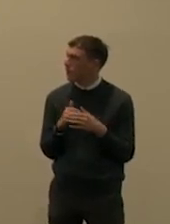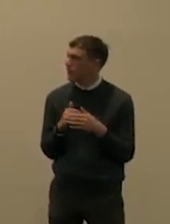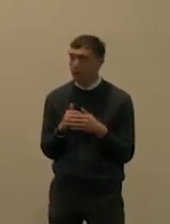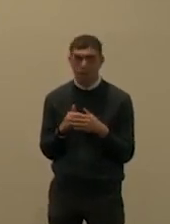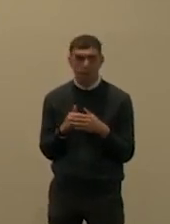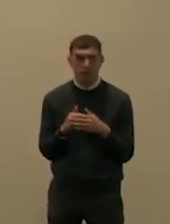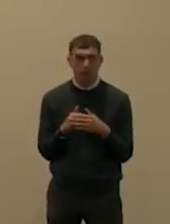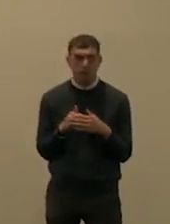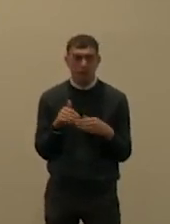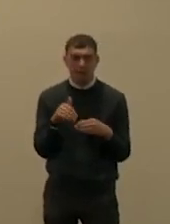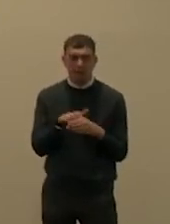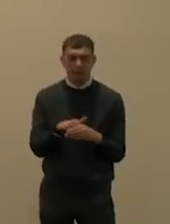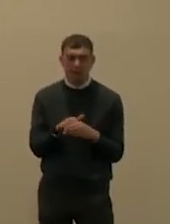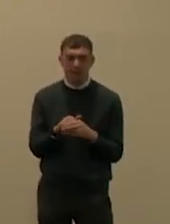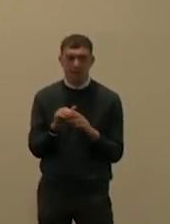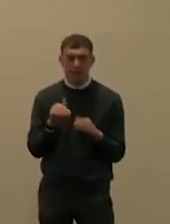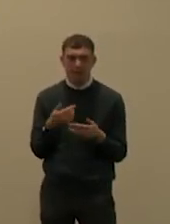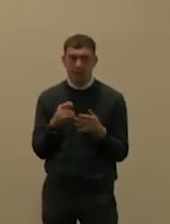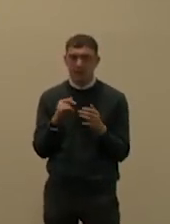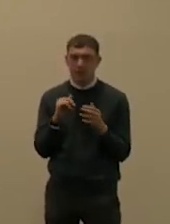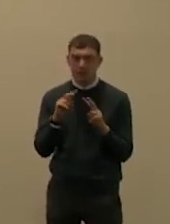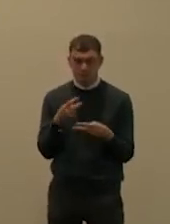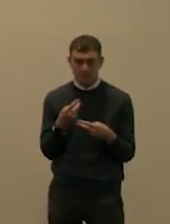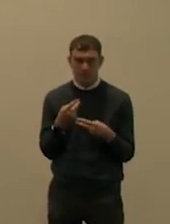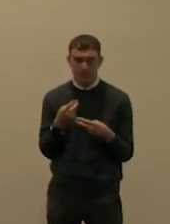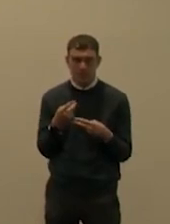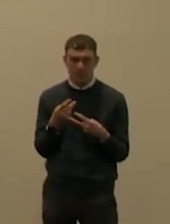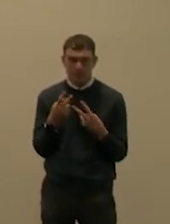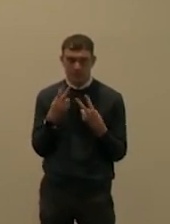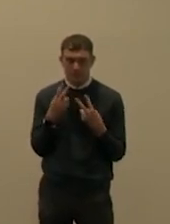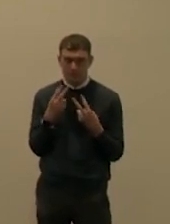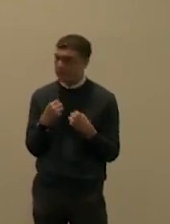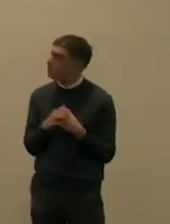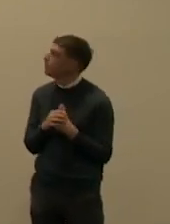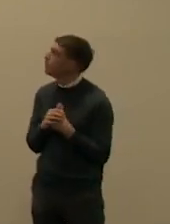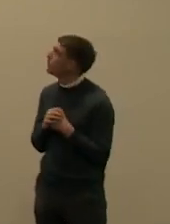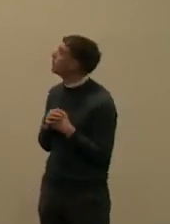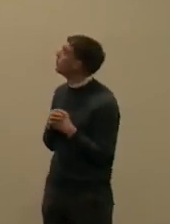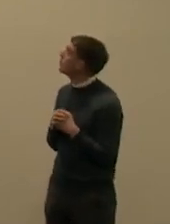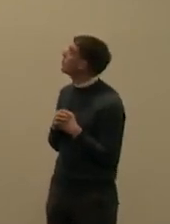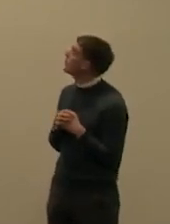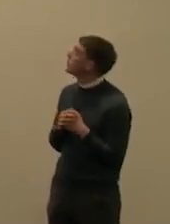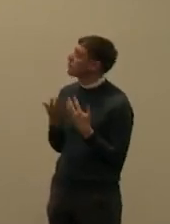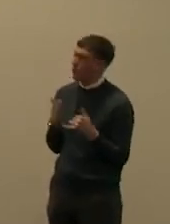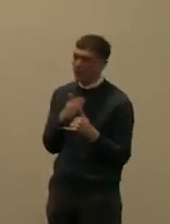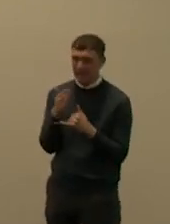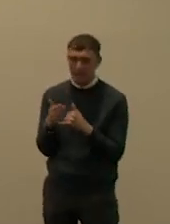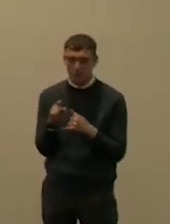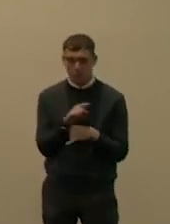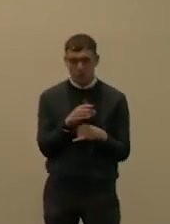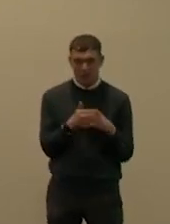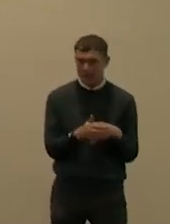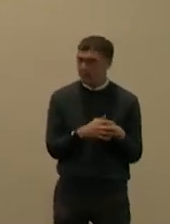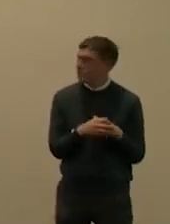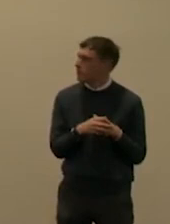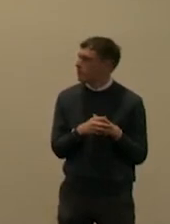So in this view, you can see the first monitoring pane, the visual end-to-end design